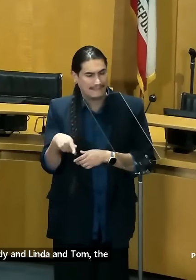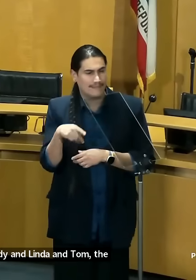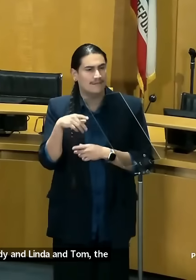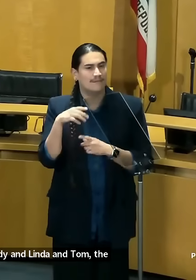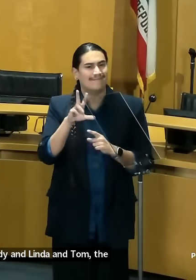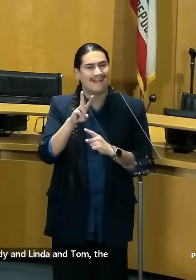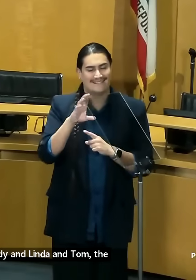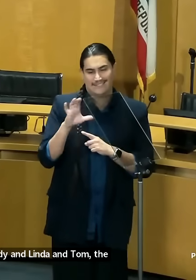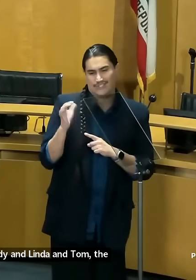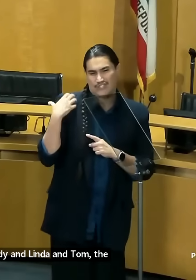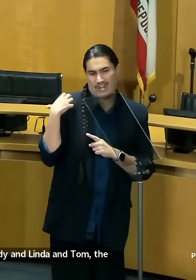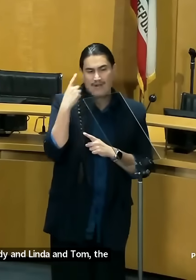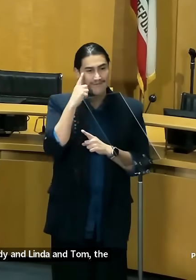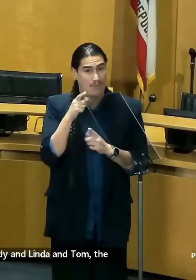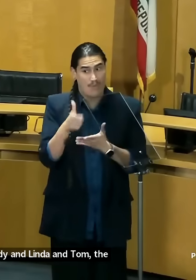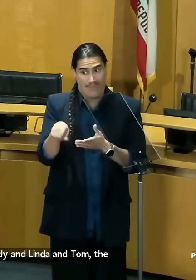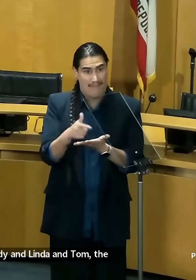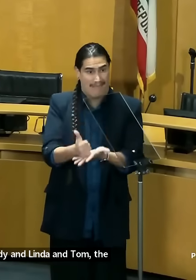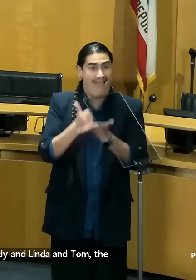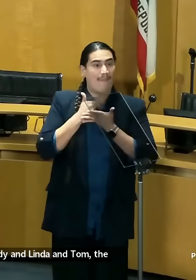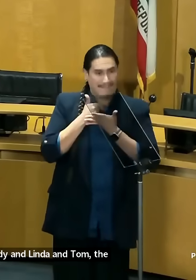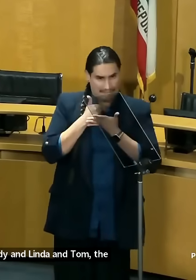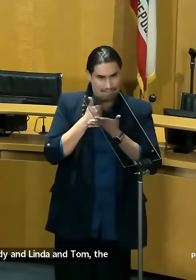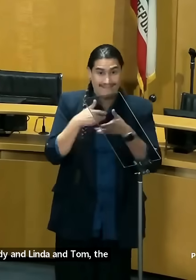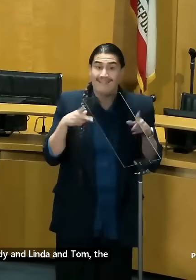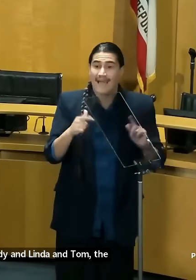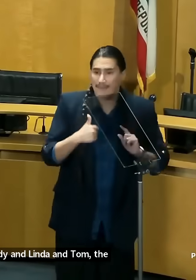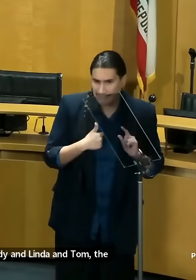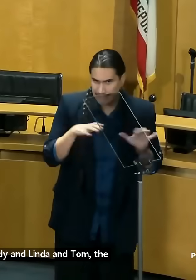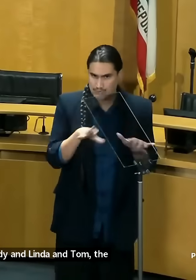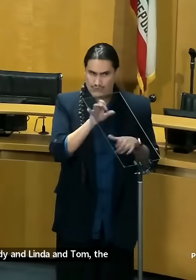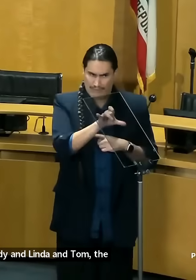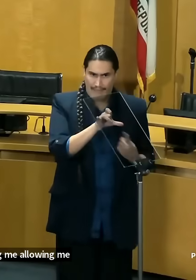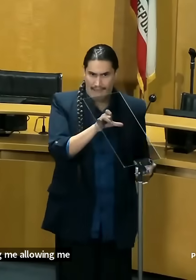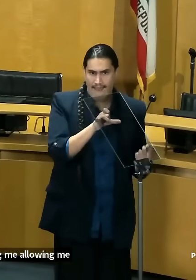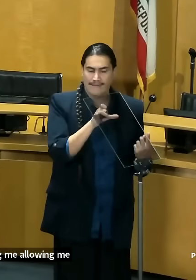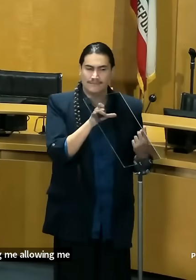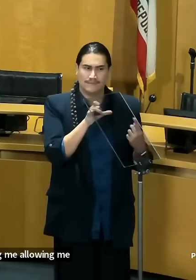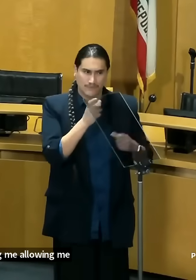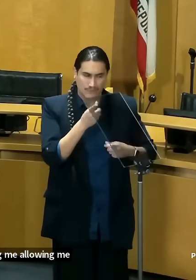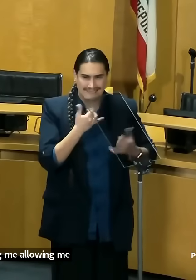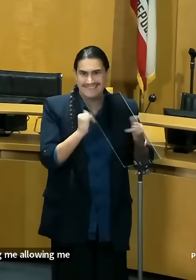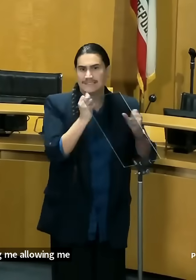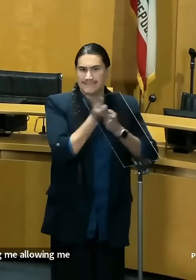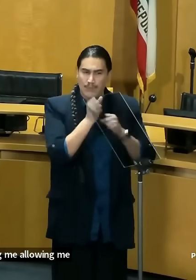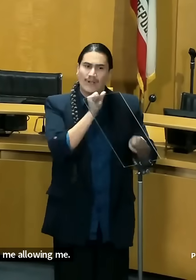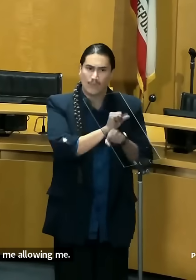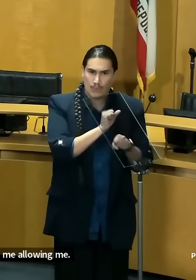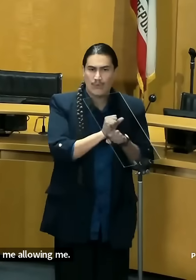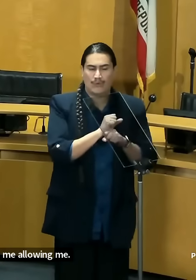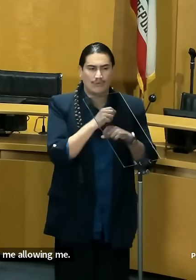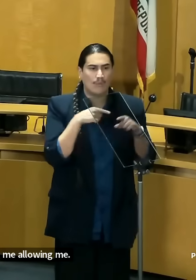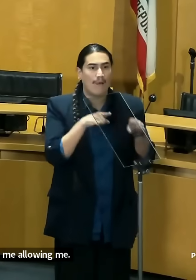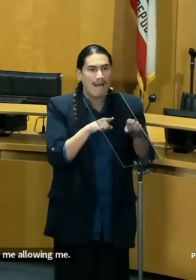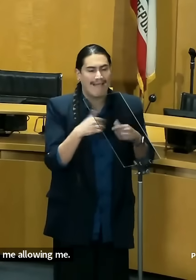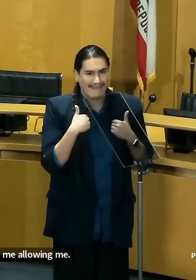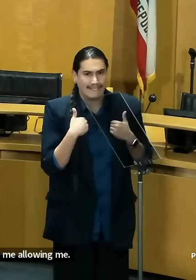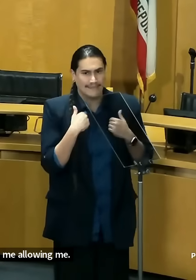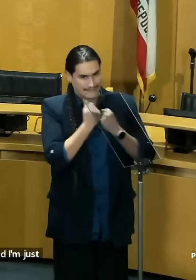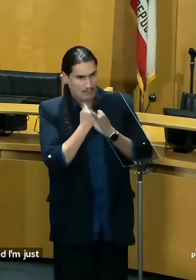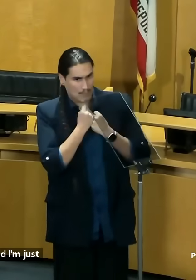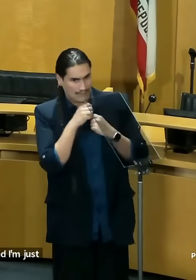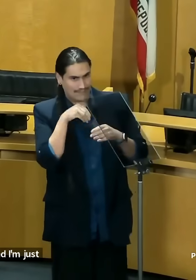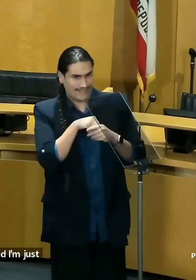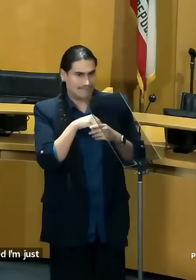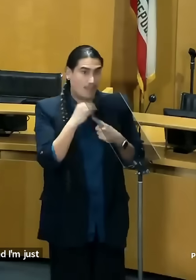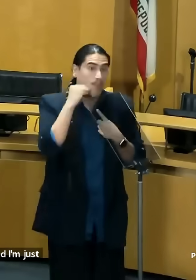for helping me, allowing me to do that. And I'm just so grateful for them. As